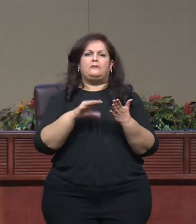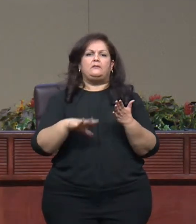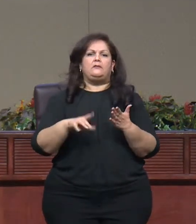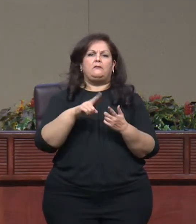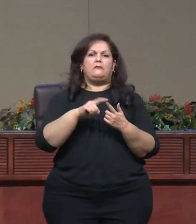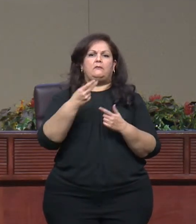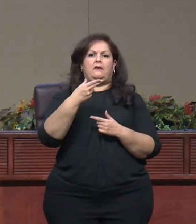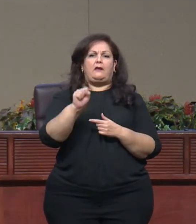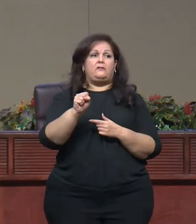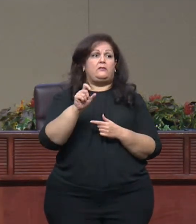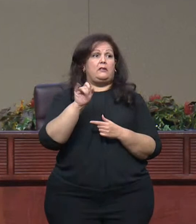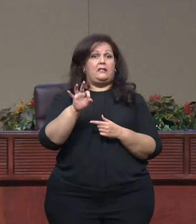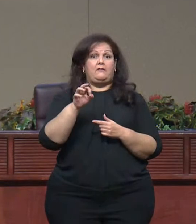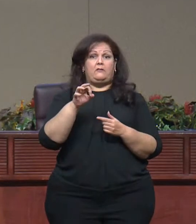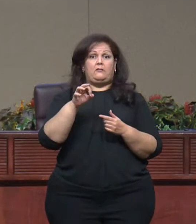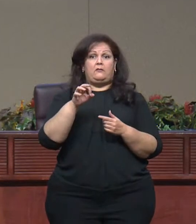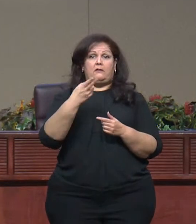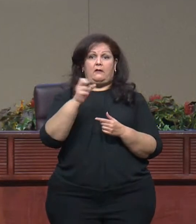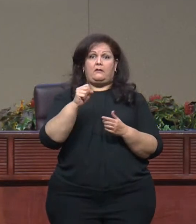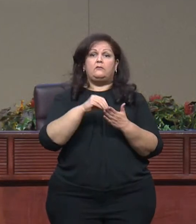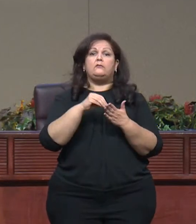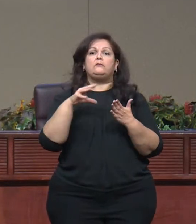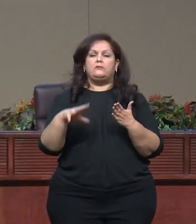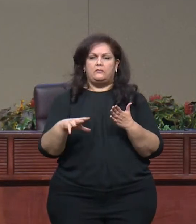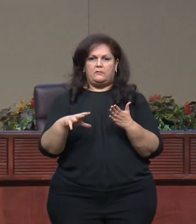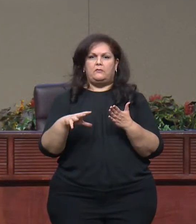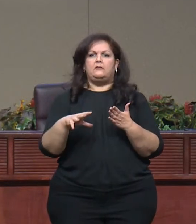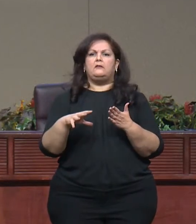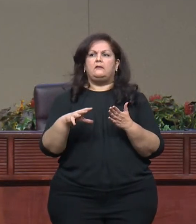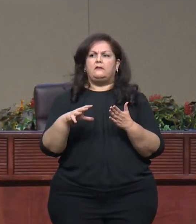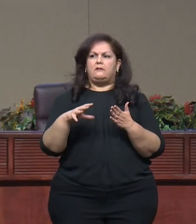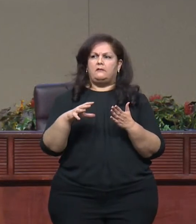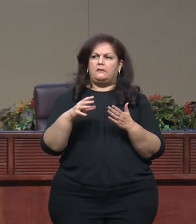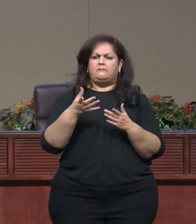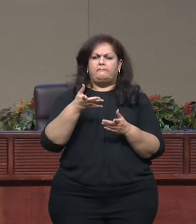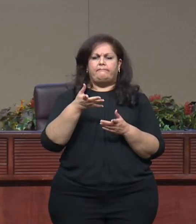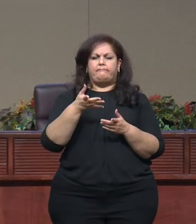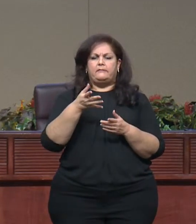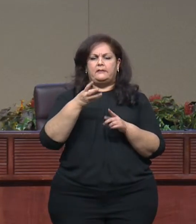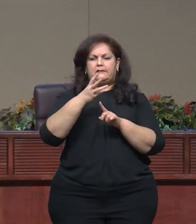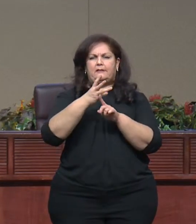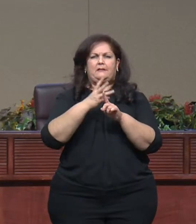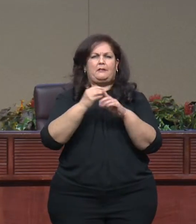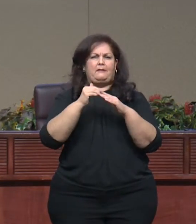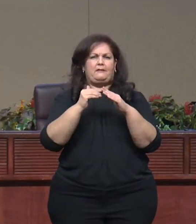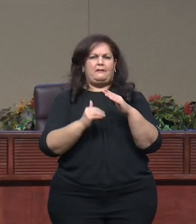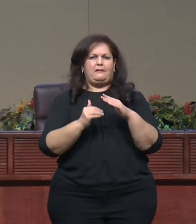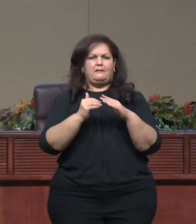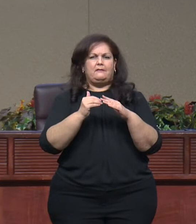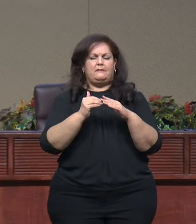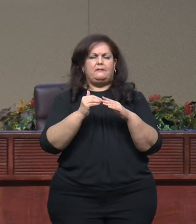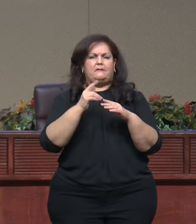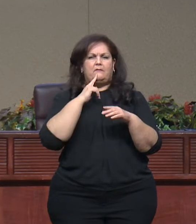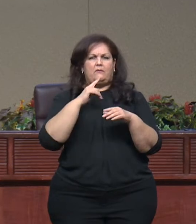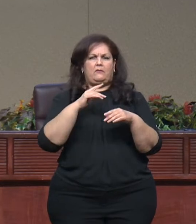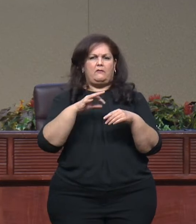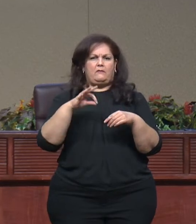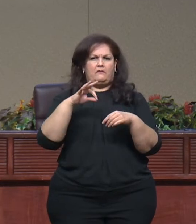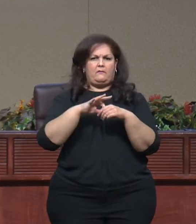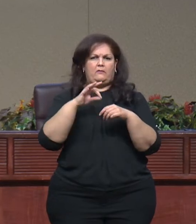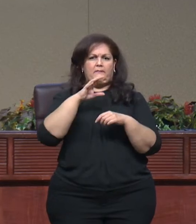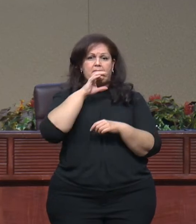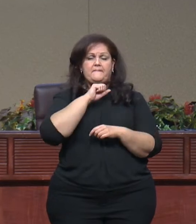school student and I think you're within 6 months or so of a general election, you're able to register to